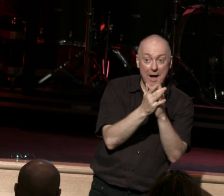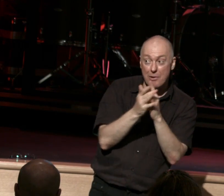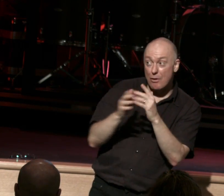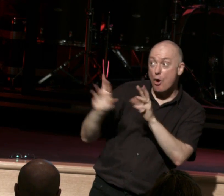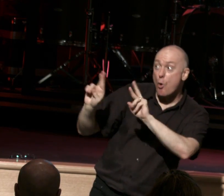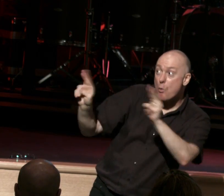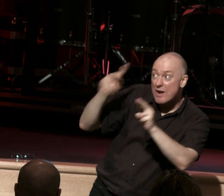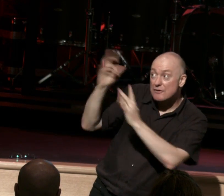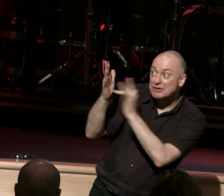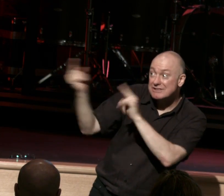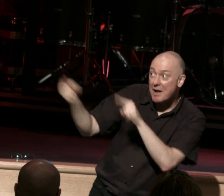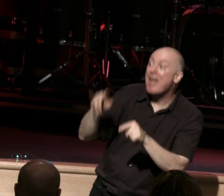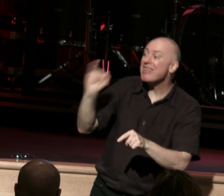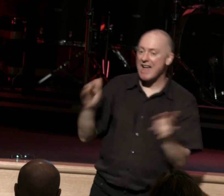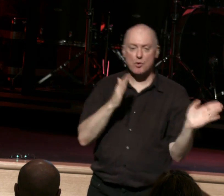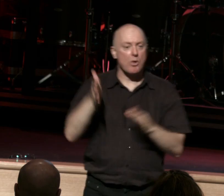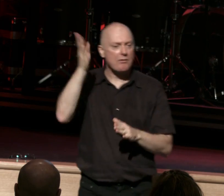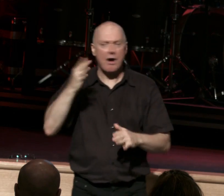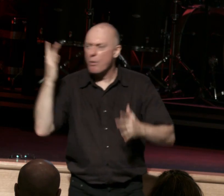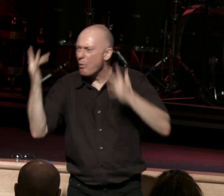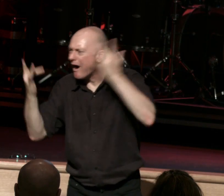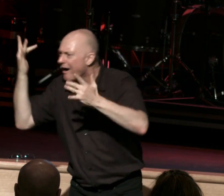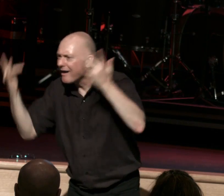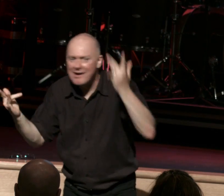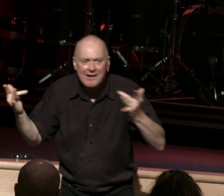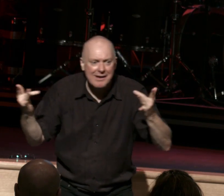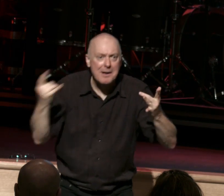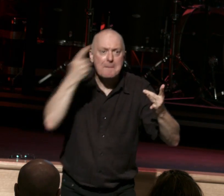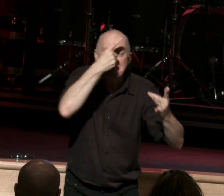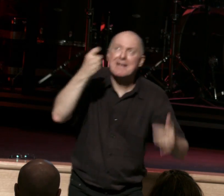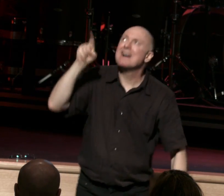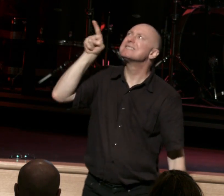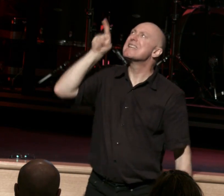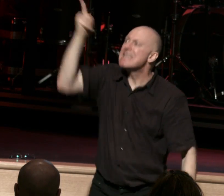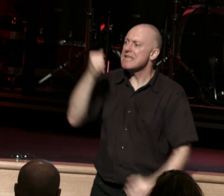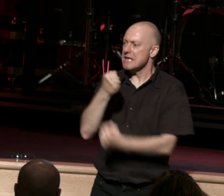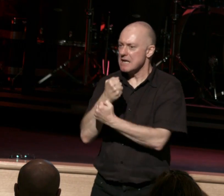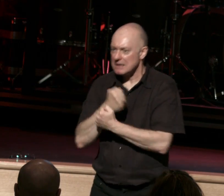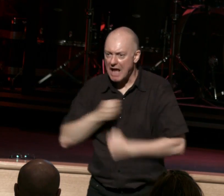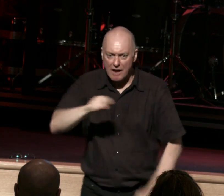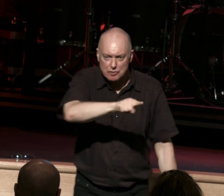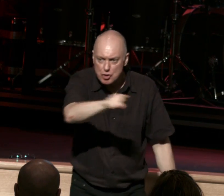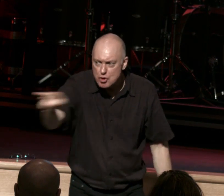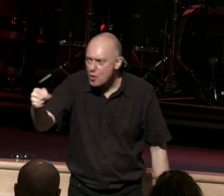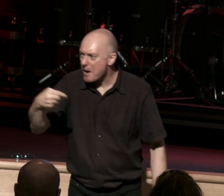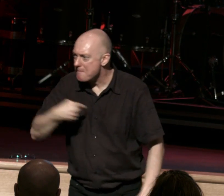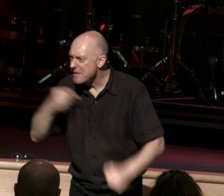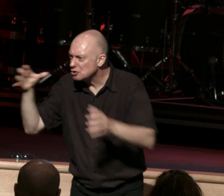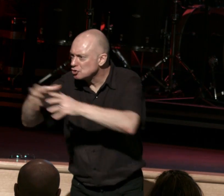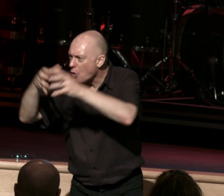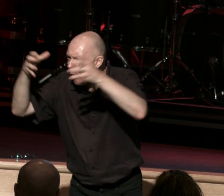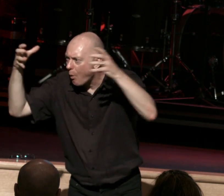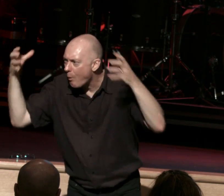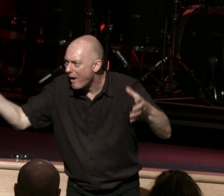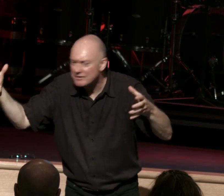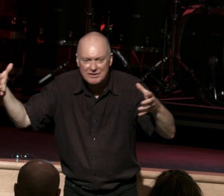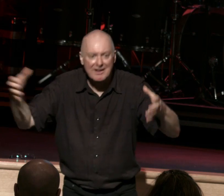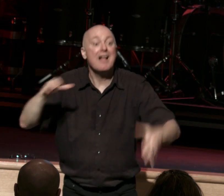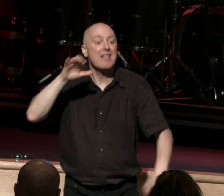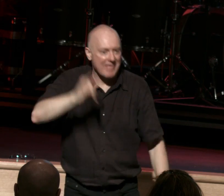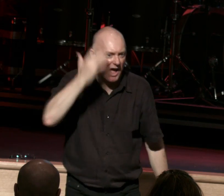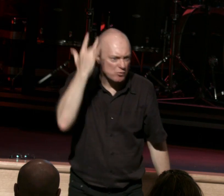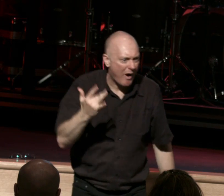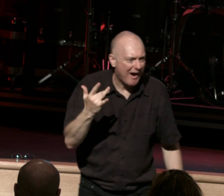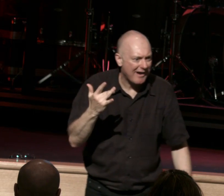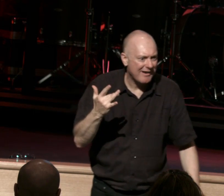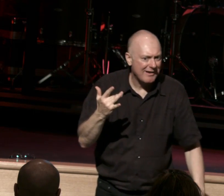Jesus. The death of Christ, loved ones, was ultimately the will of God. Why? Because he loves you and I so